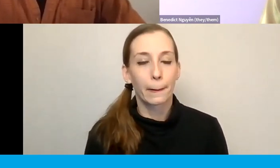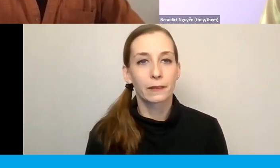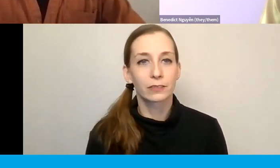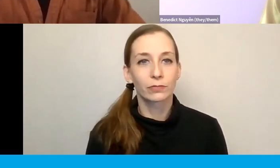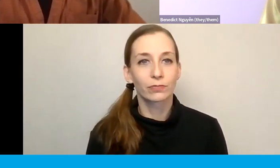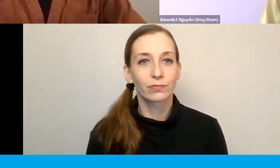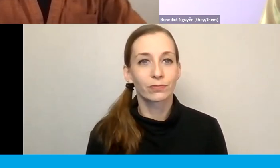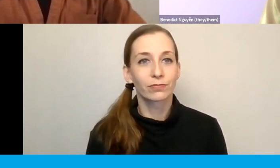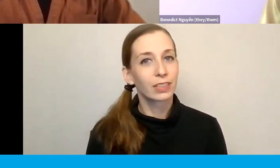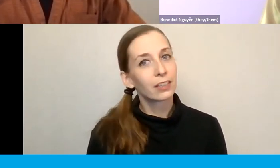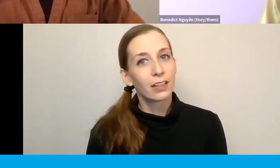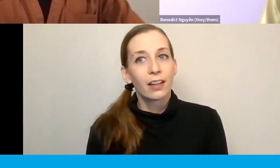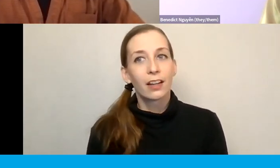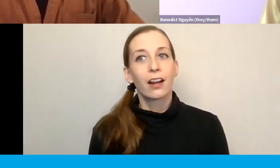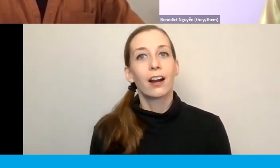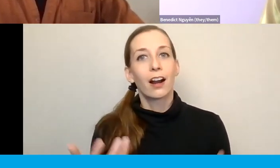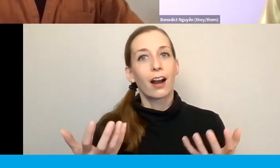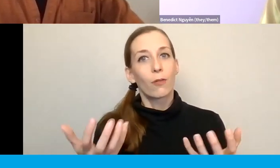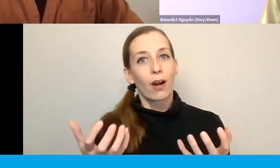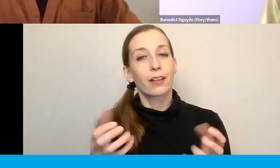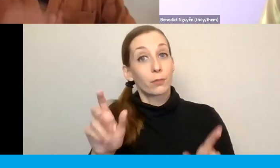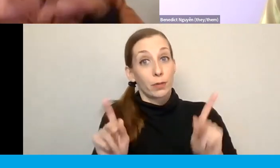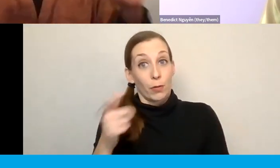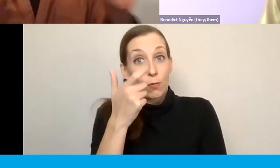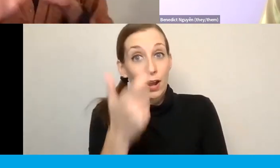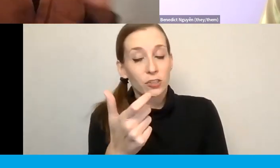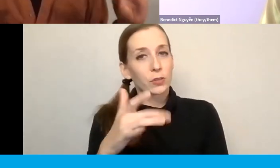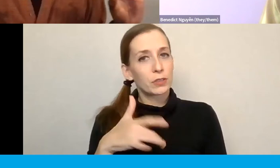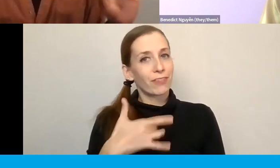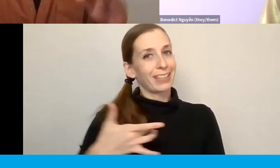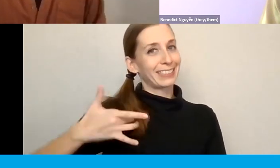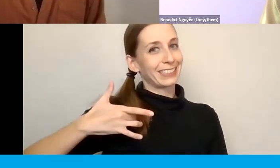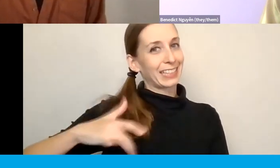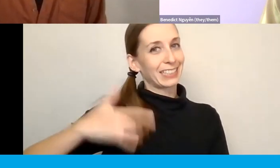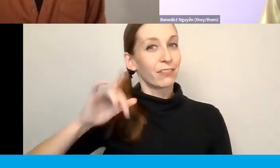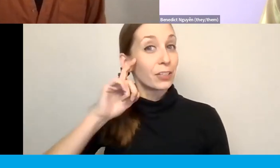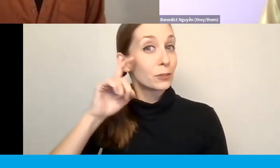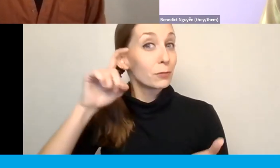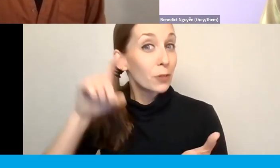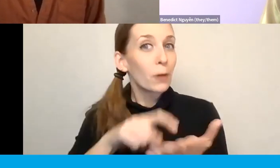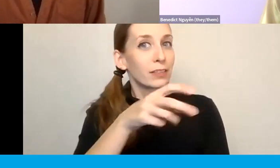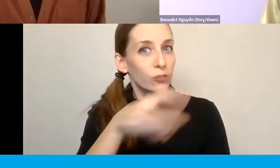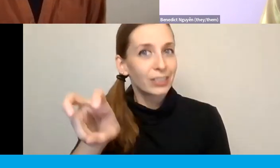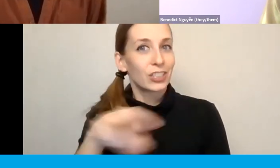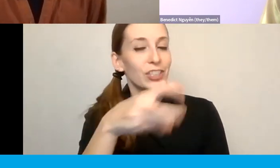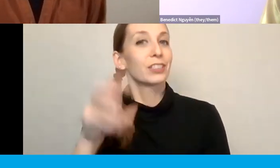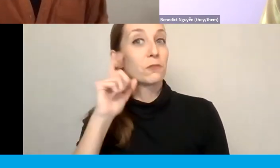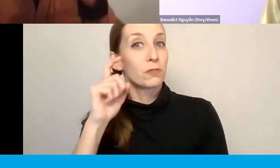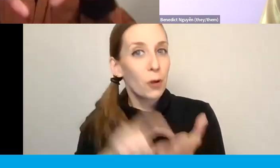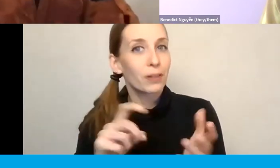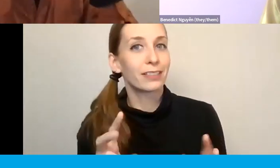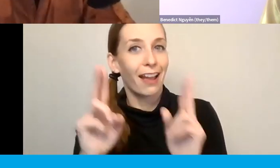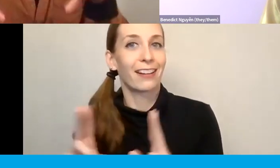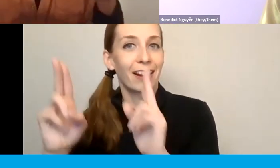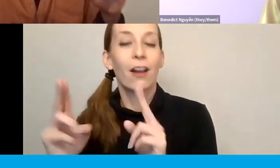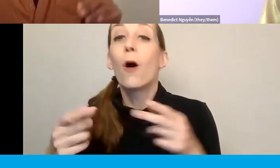I wanted people to be sensitive to that, to the sequencing, to the editing. And I think the introduction helps,